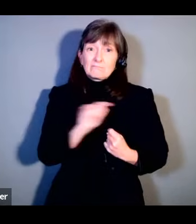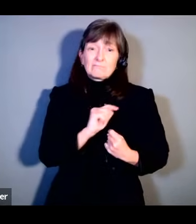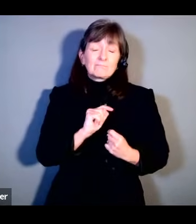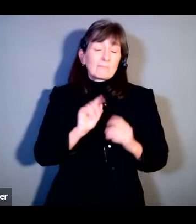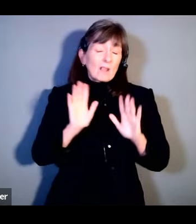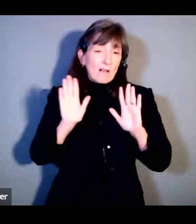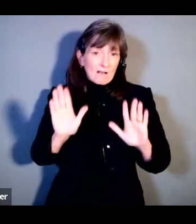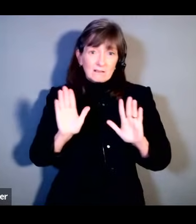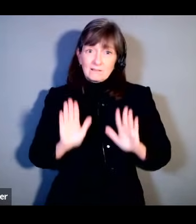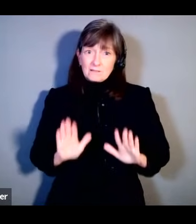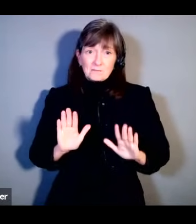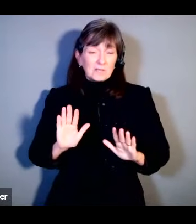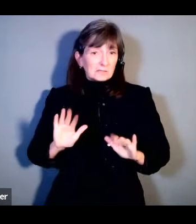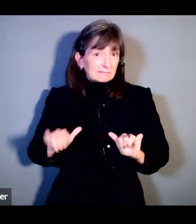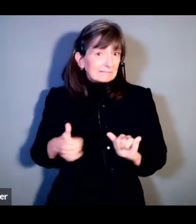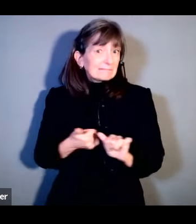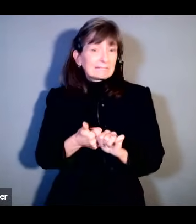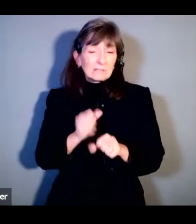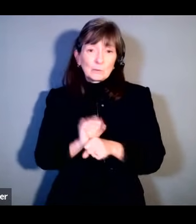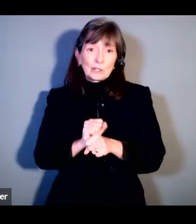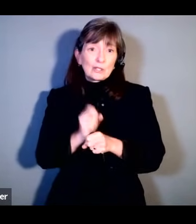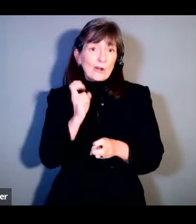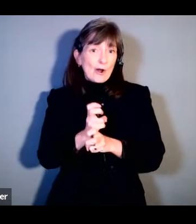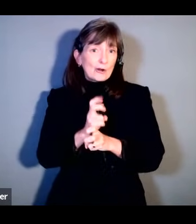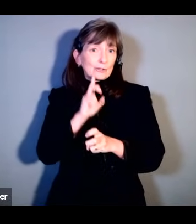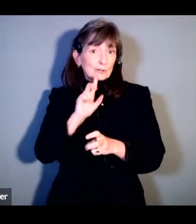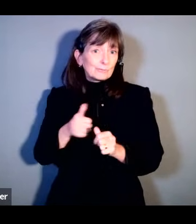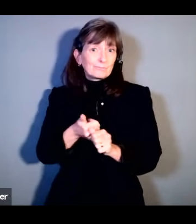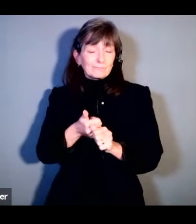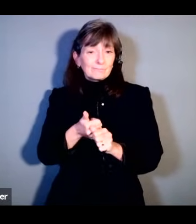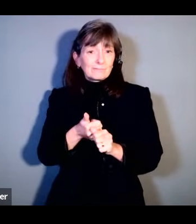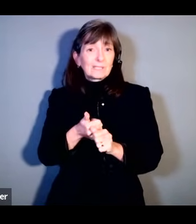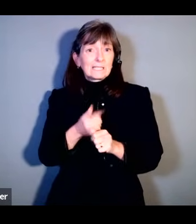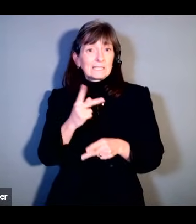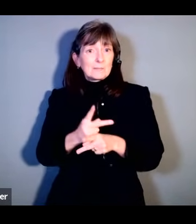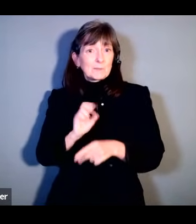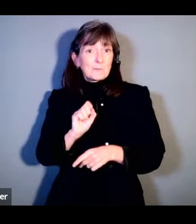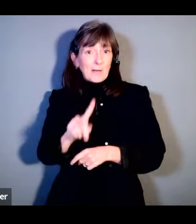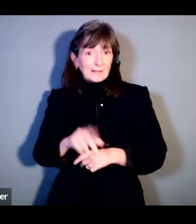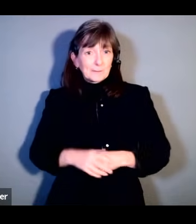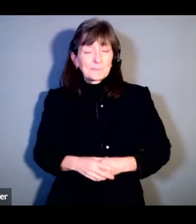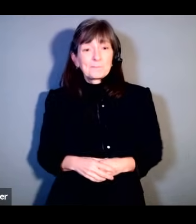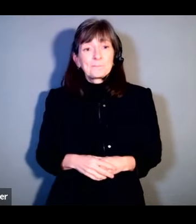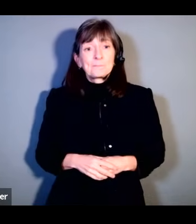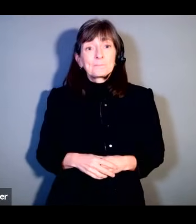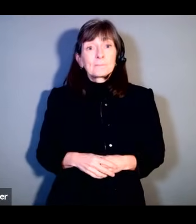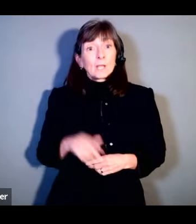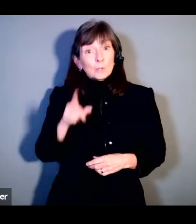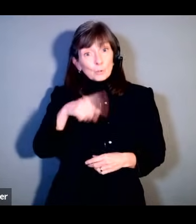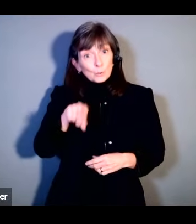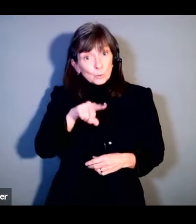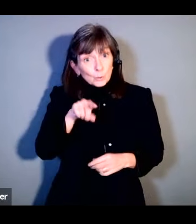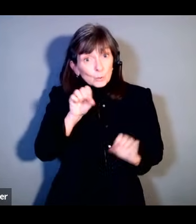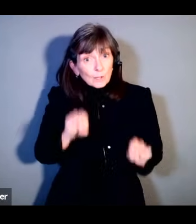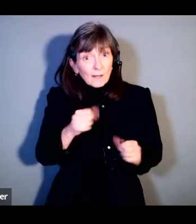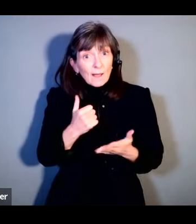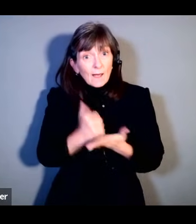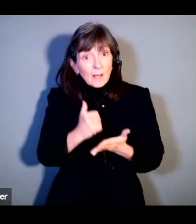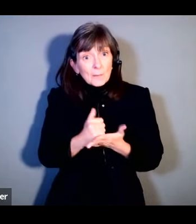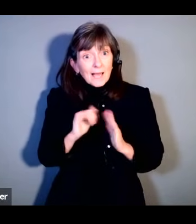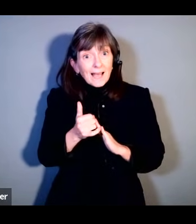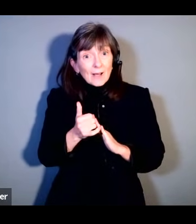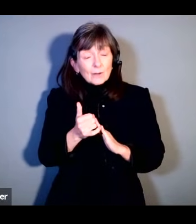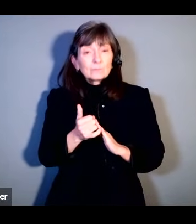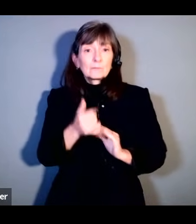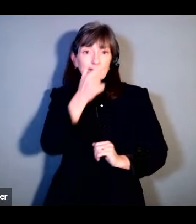get us back on track. So I really am grateful for them. One way that everyone can help this situation is to get the flu